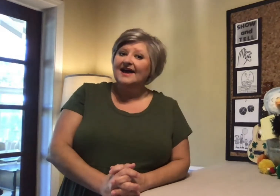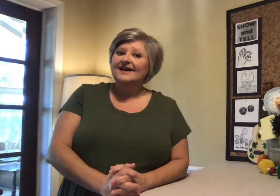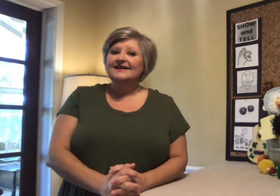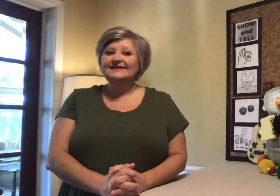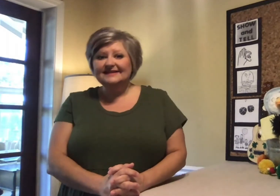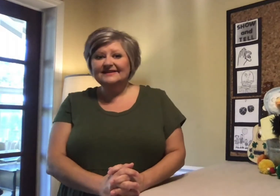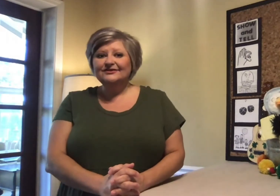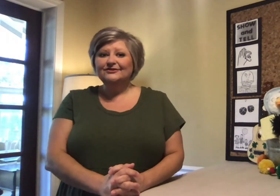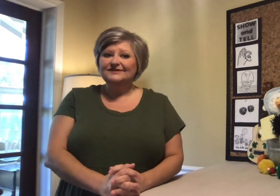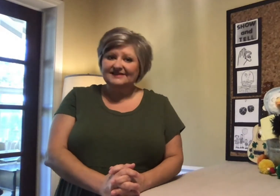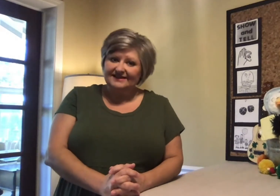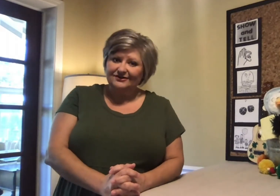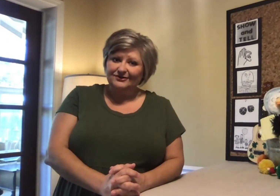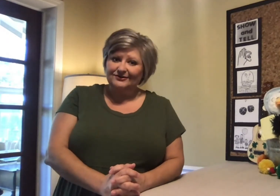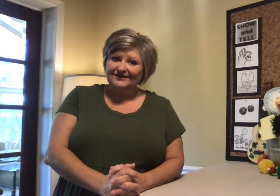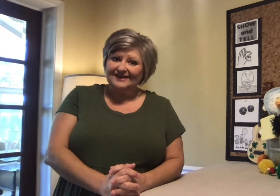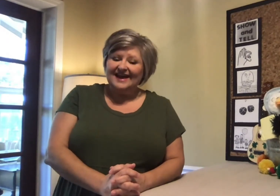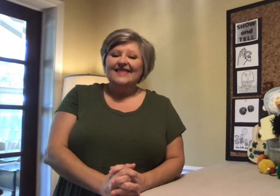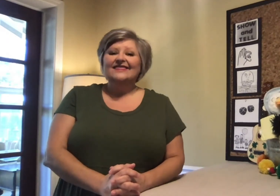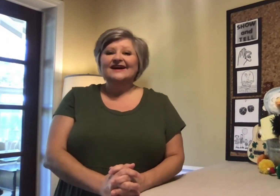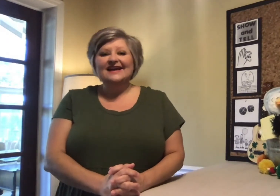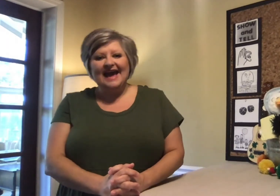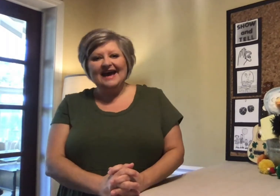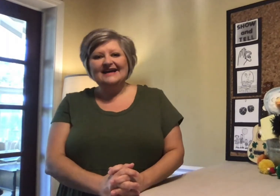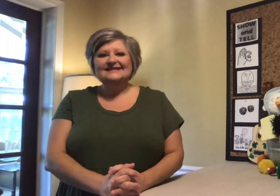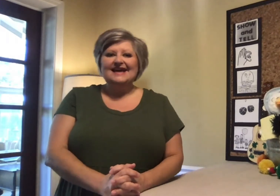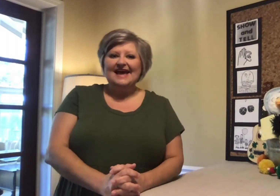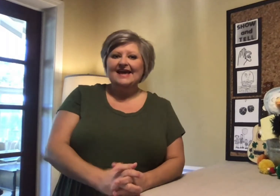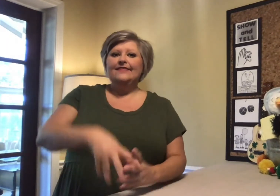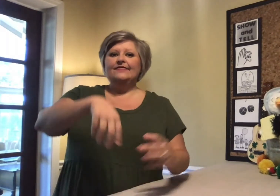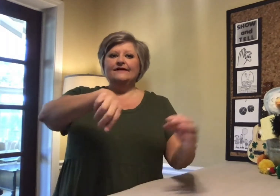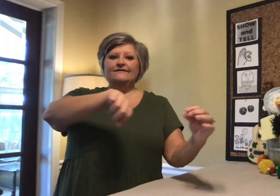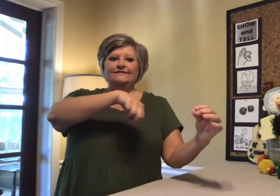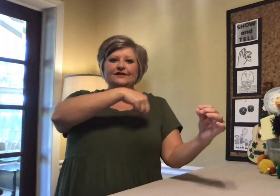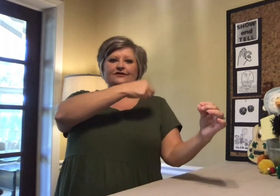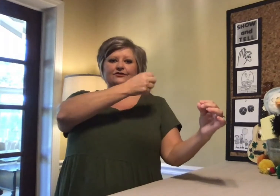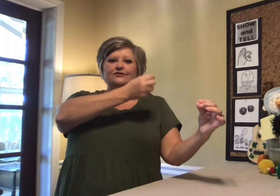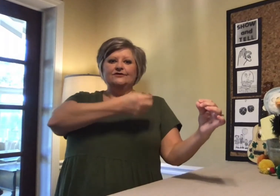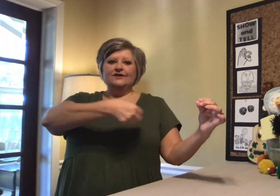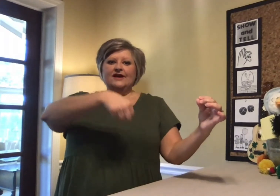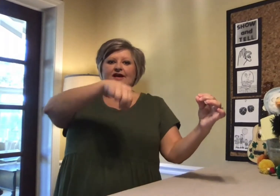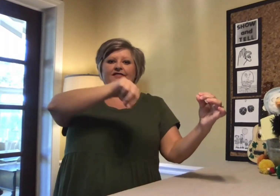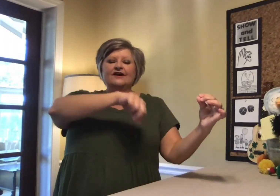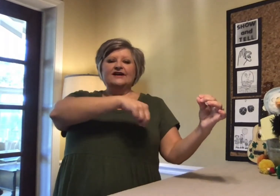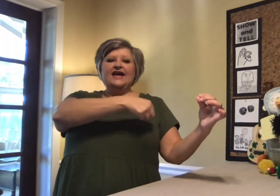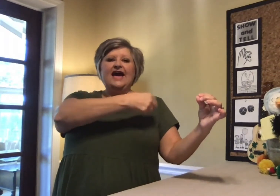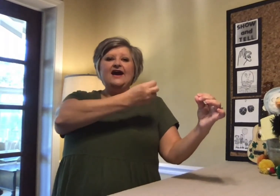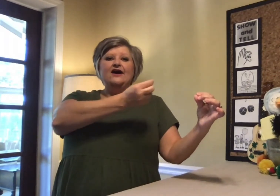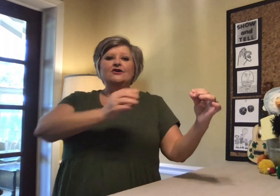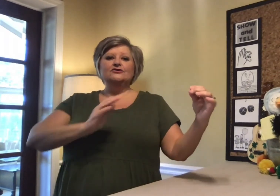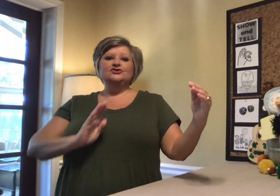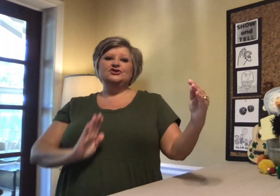Hey, diddle, diddle, the cat and the fiddle. The cow